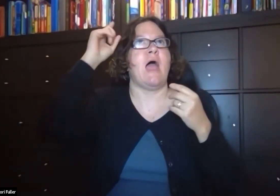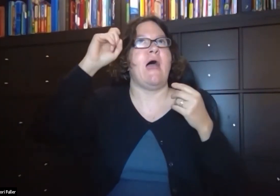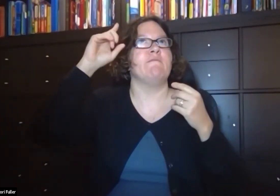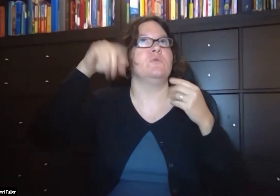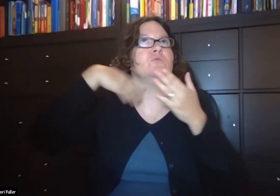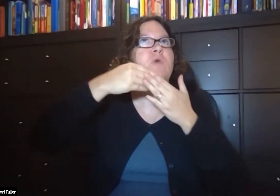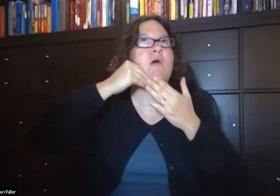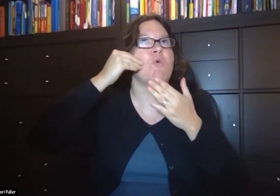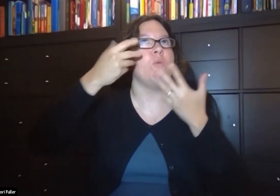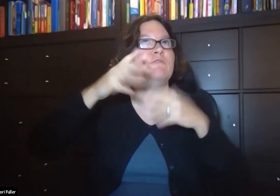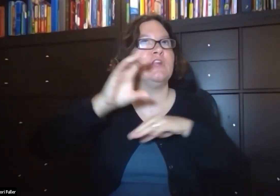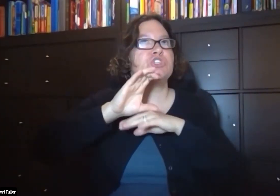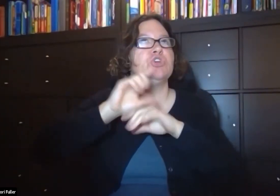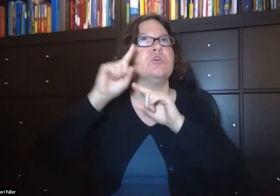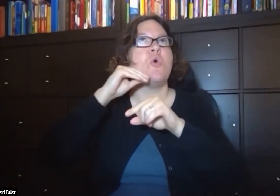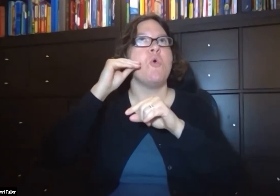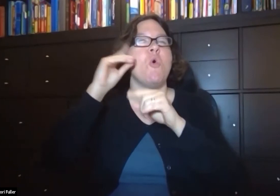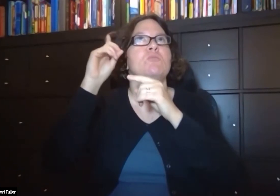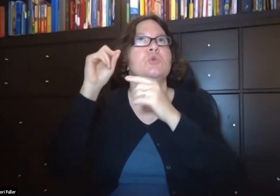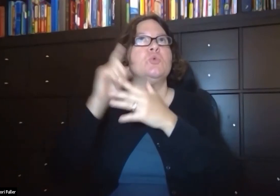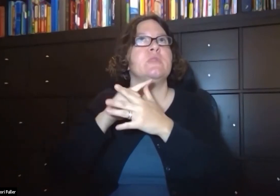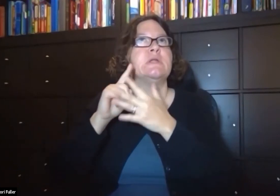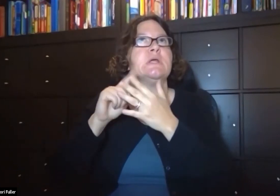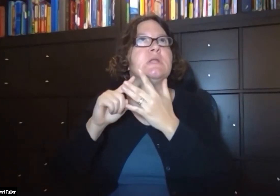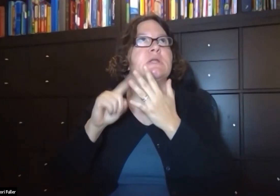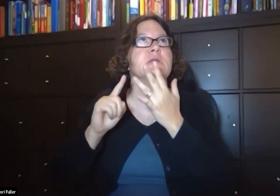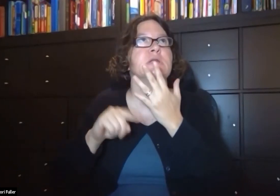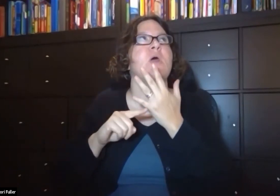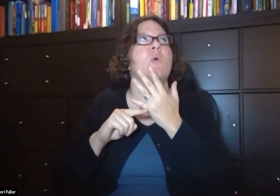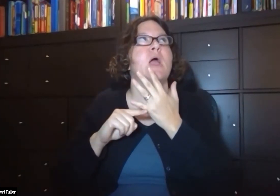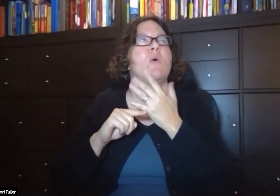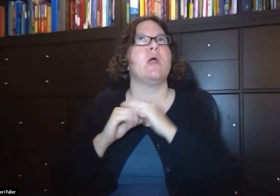busy schedules. And so we weren't really present.